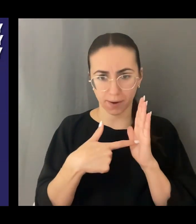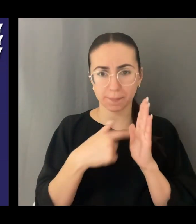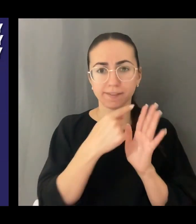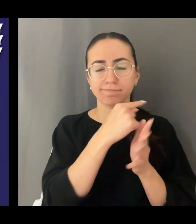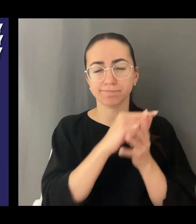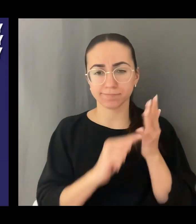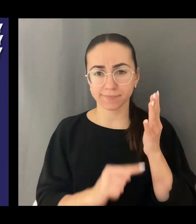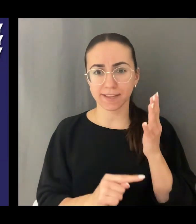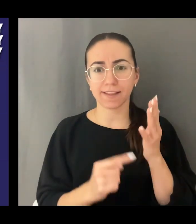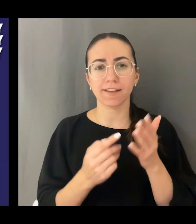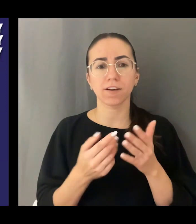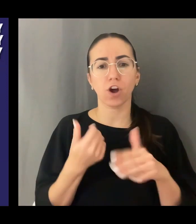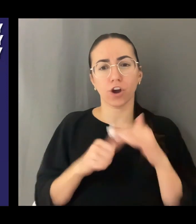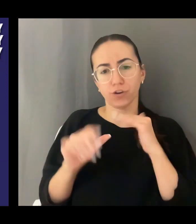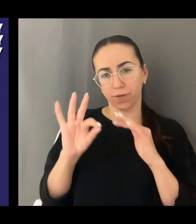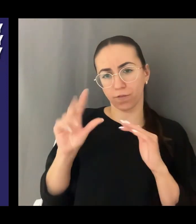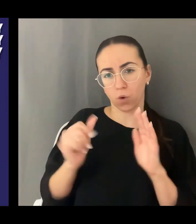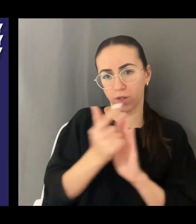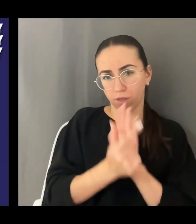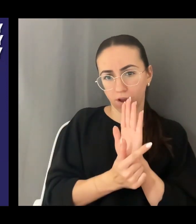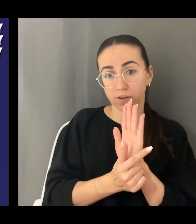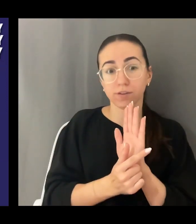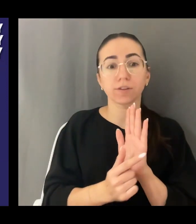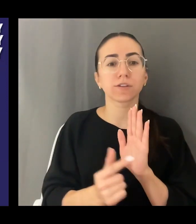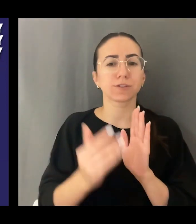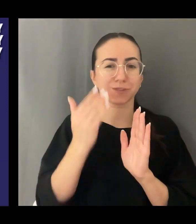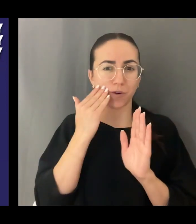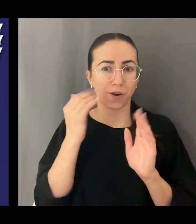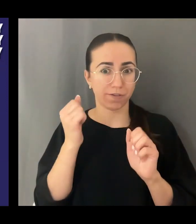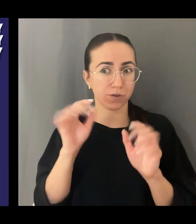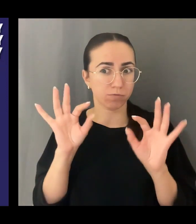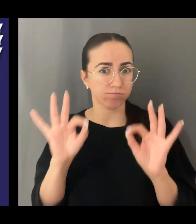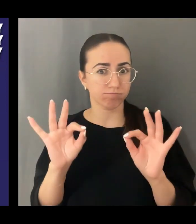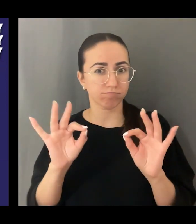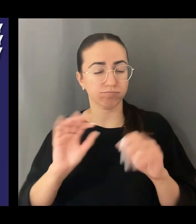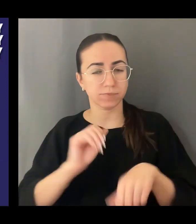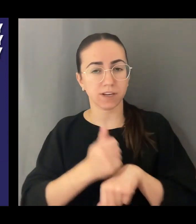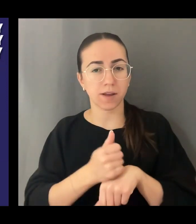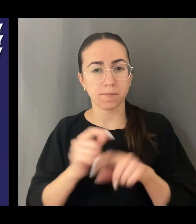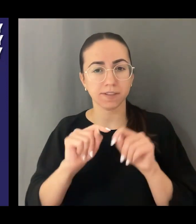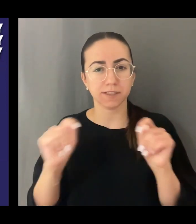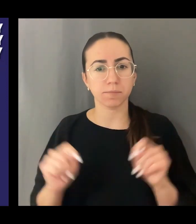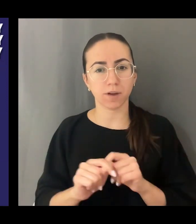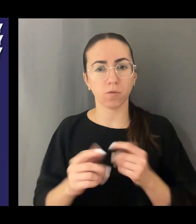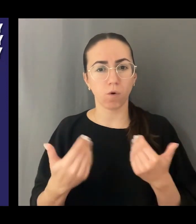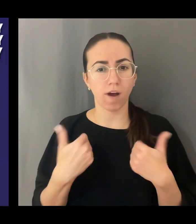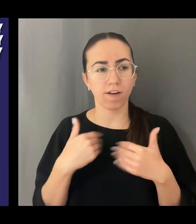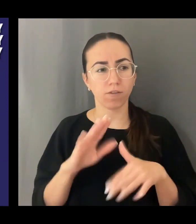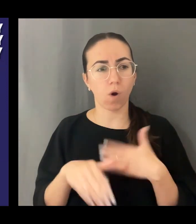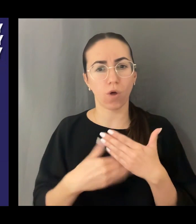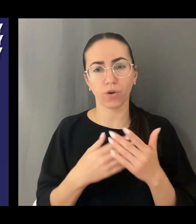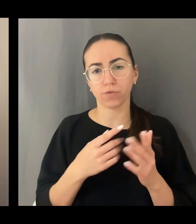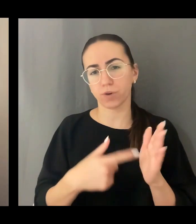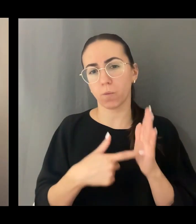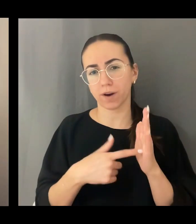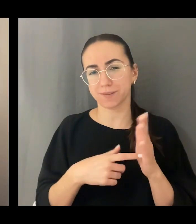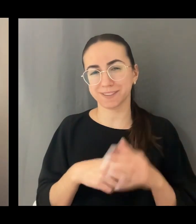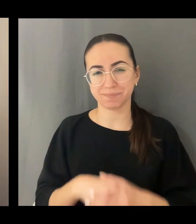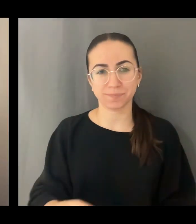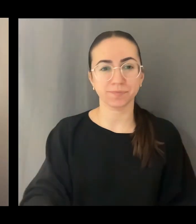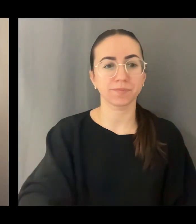under Florida law. So you can know that if you execute that template, it's going to meet the requirements of Florida law.